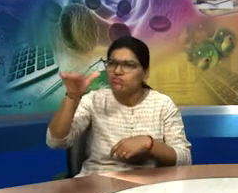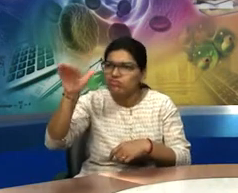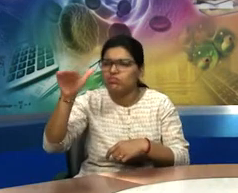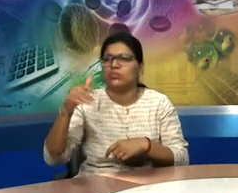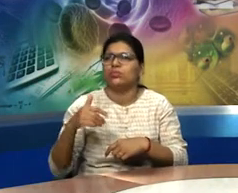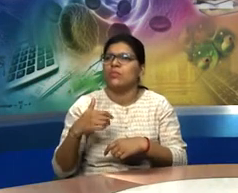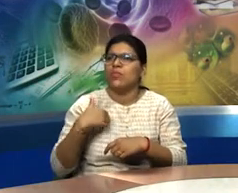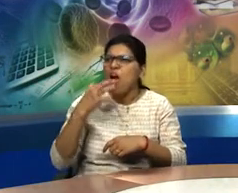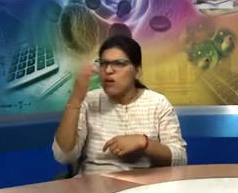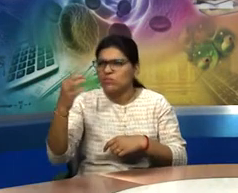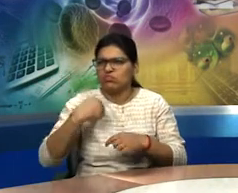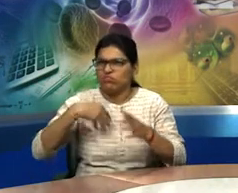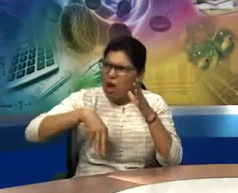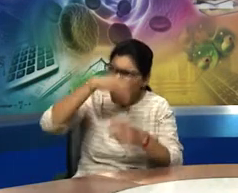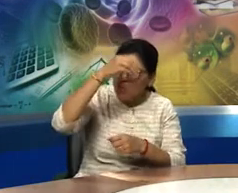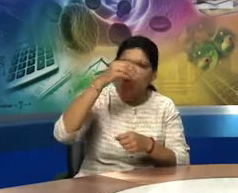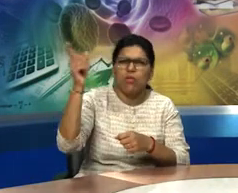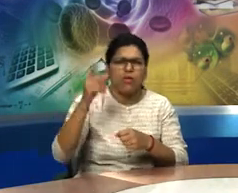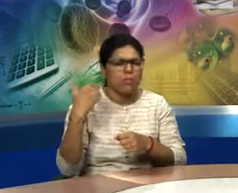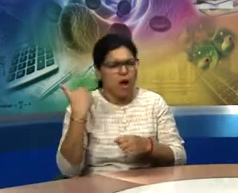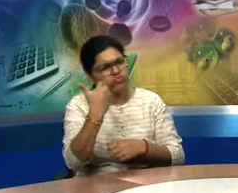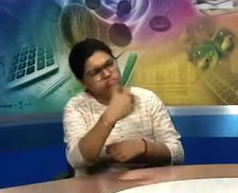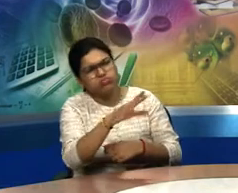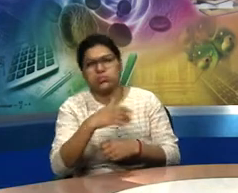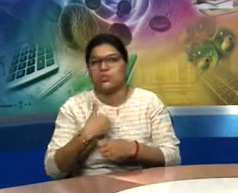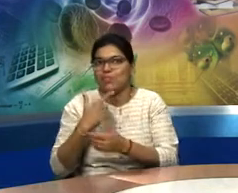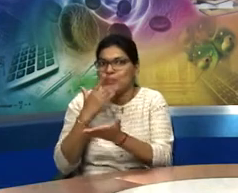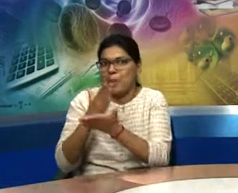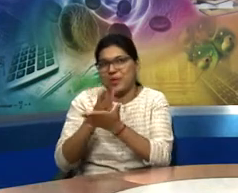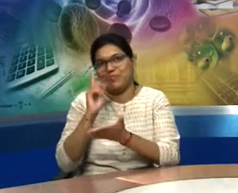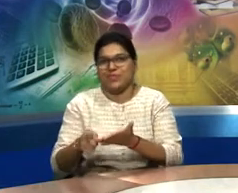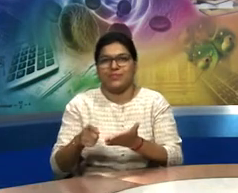need to take permission from the elders for anything,